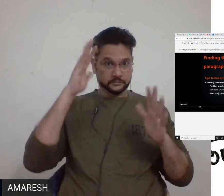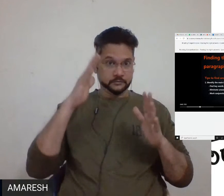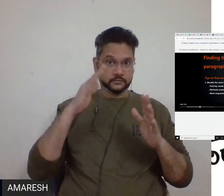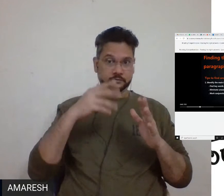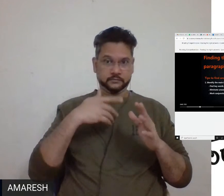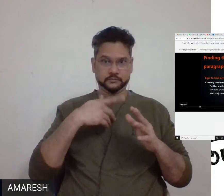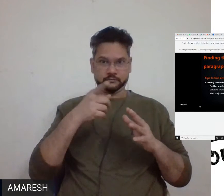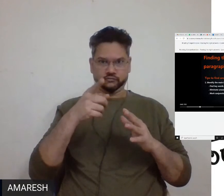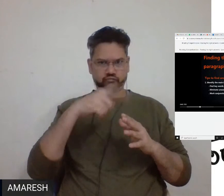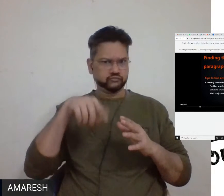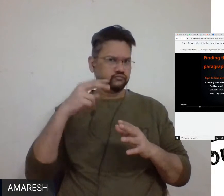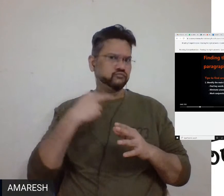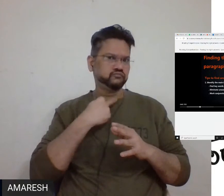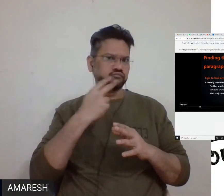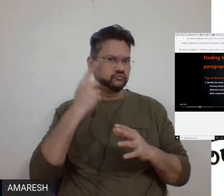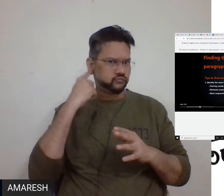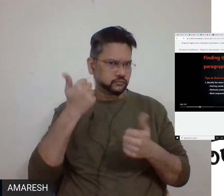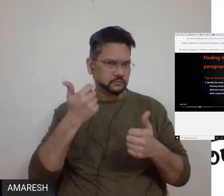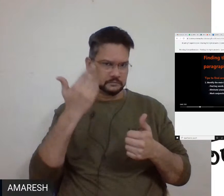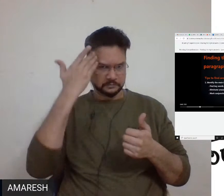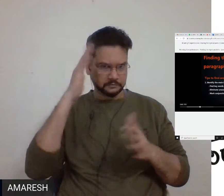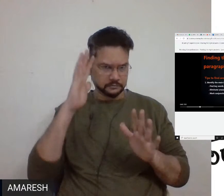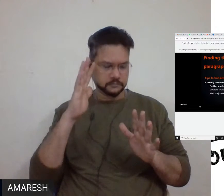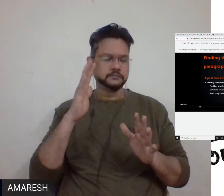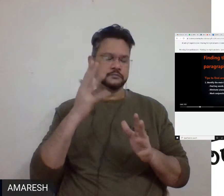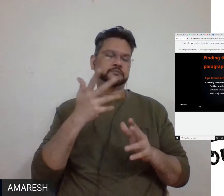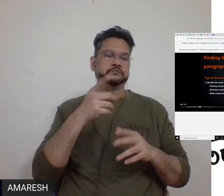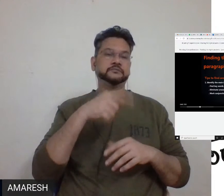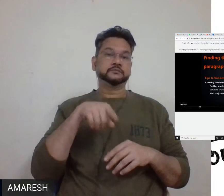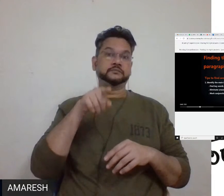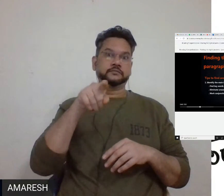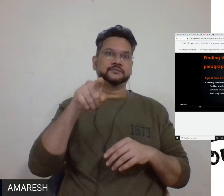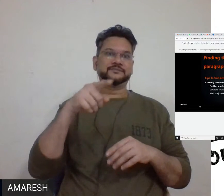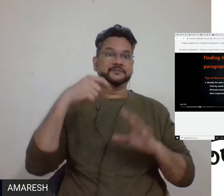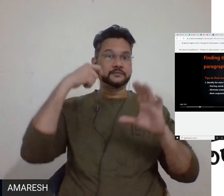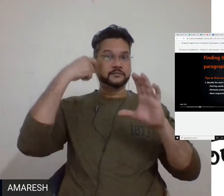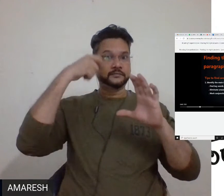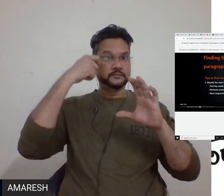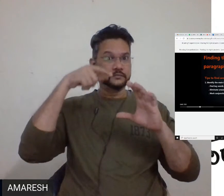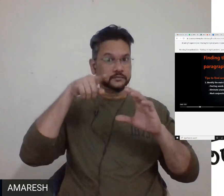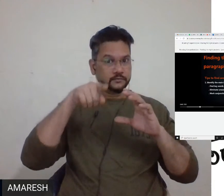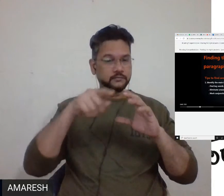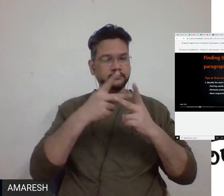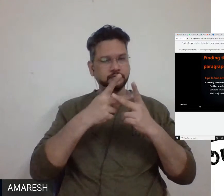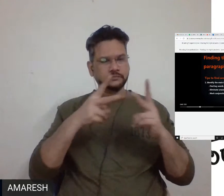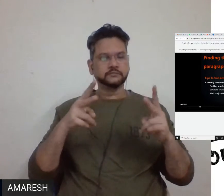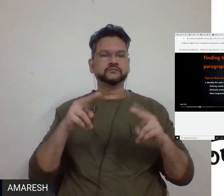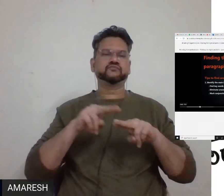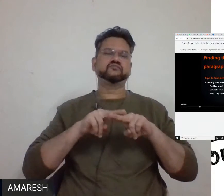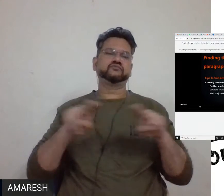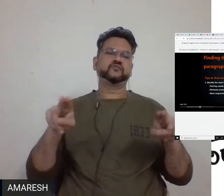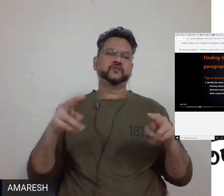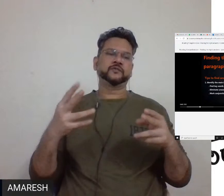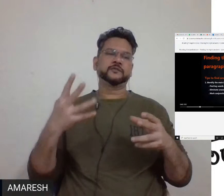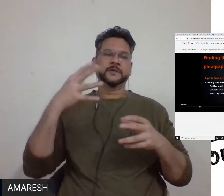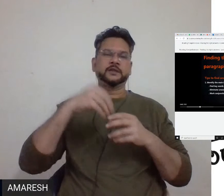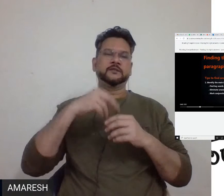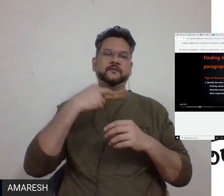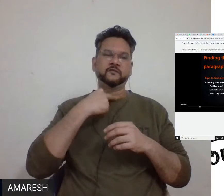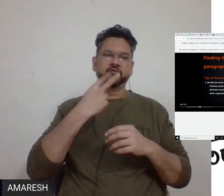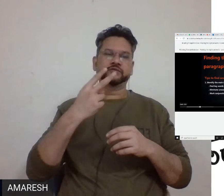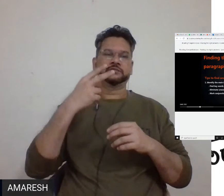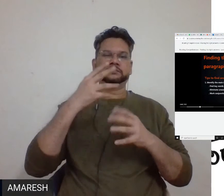voice. But what we have done is to keep these videos as inclusive as possible, right? So number